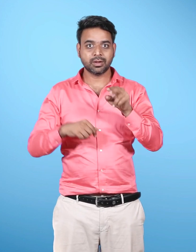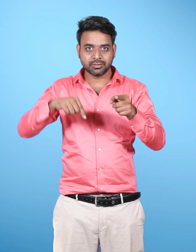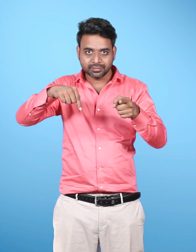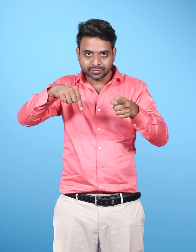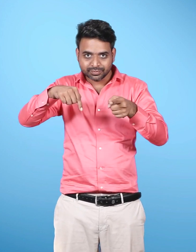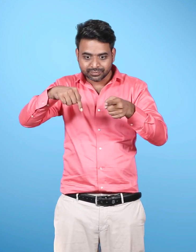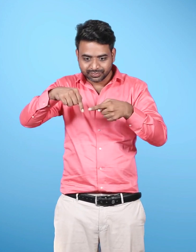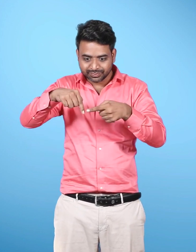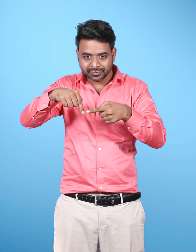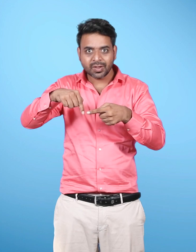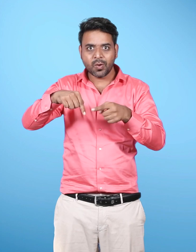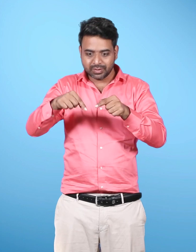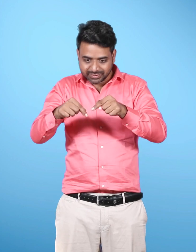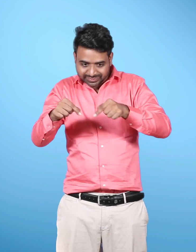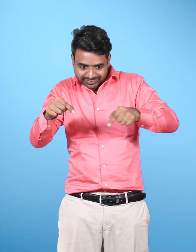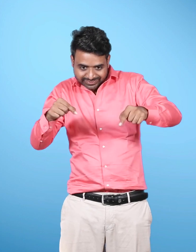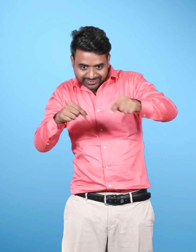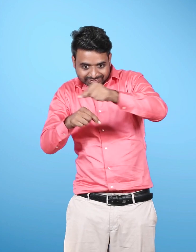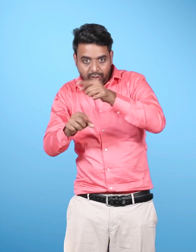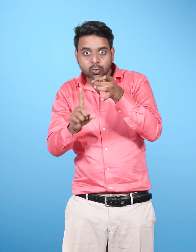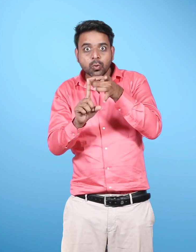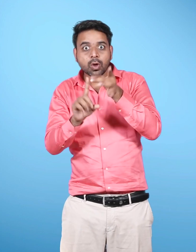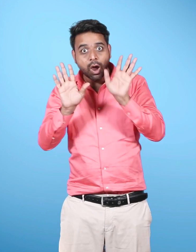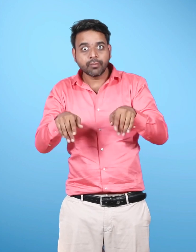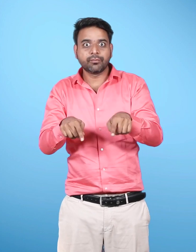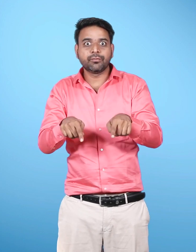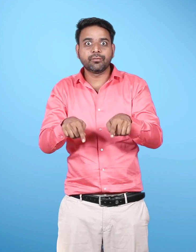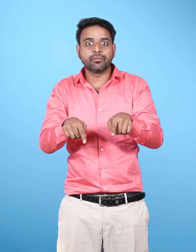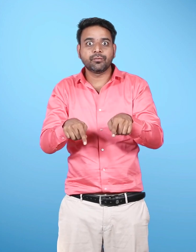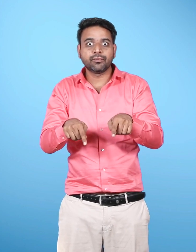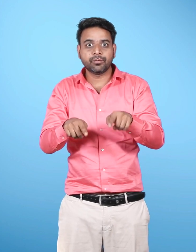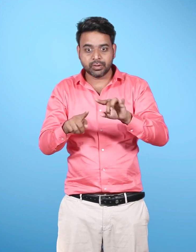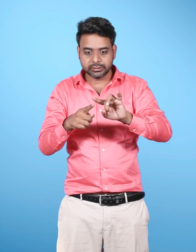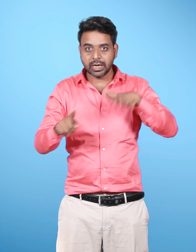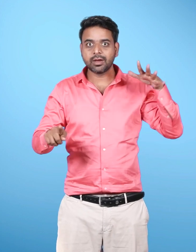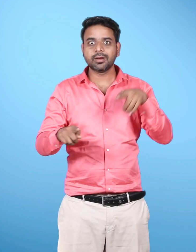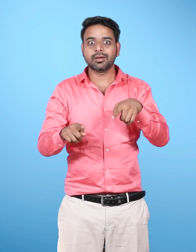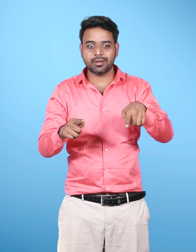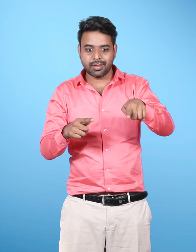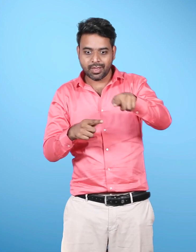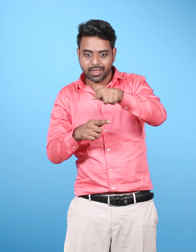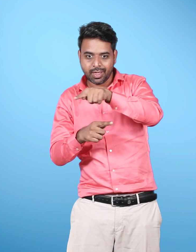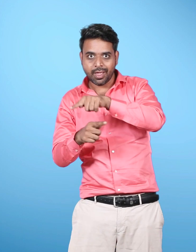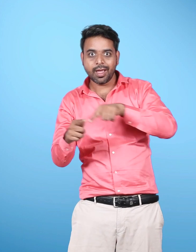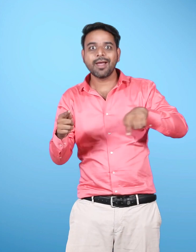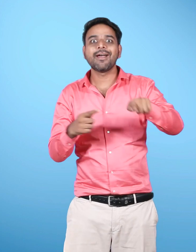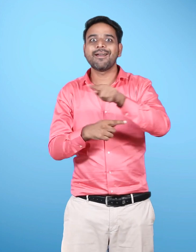Since the material of the safety pin allows the current to pass through it, the circuit was complete, hence the